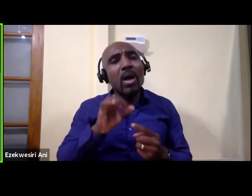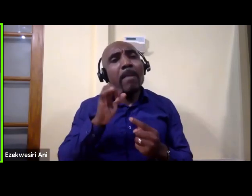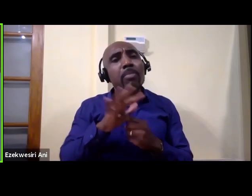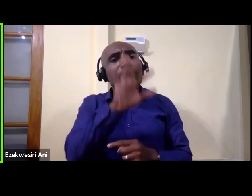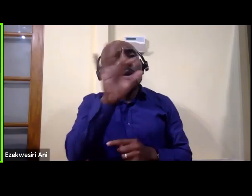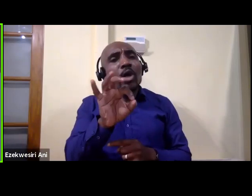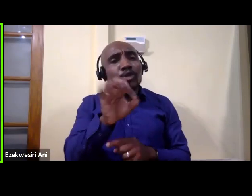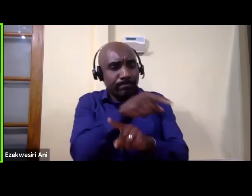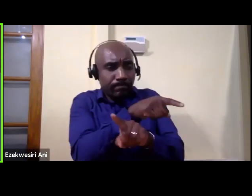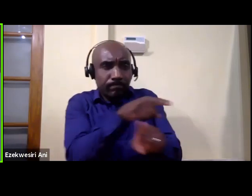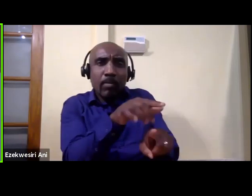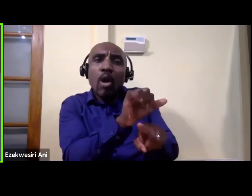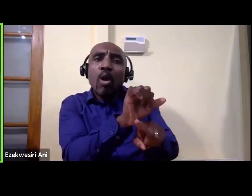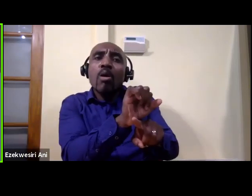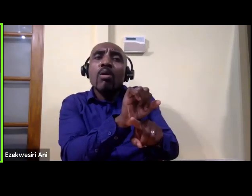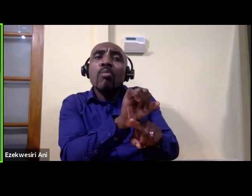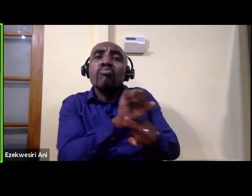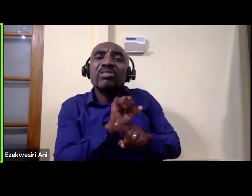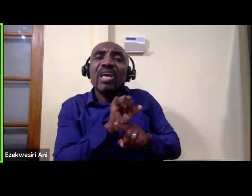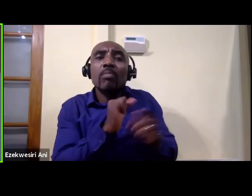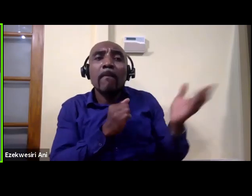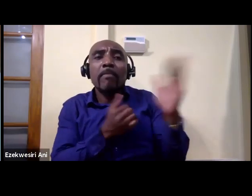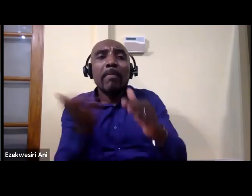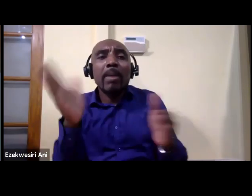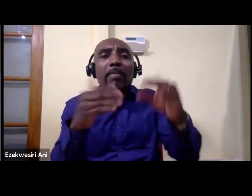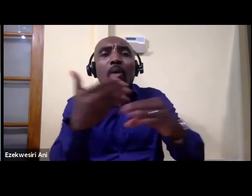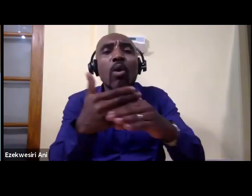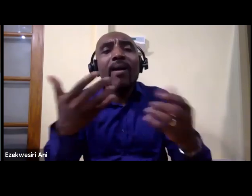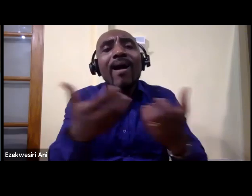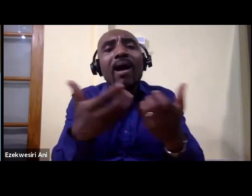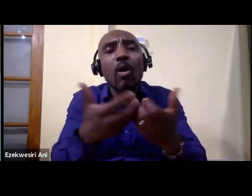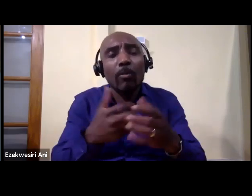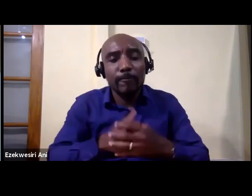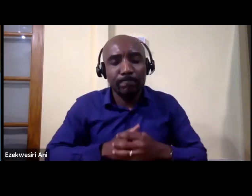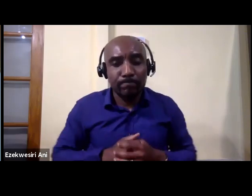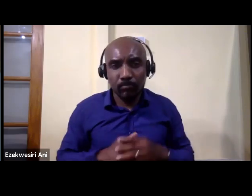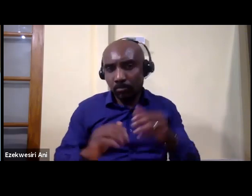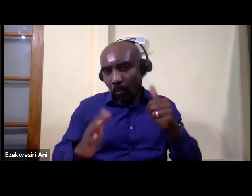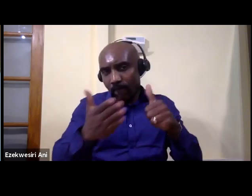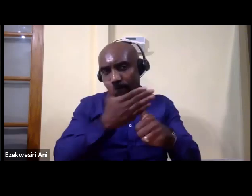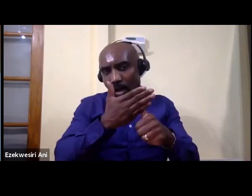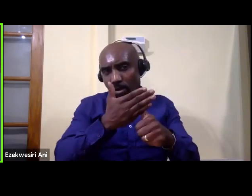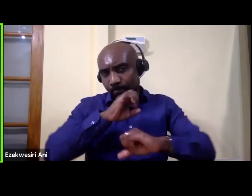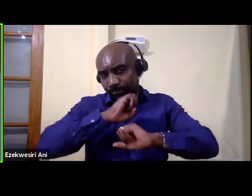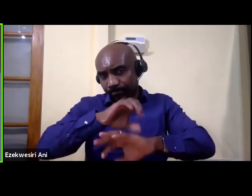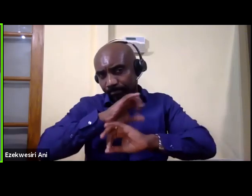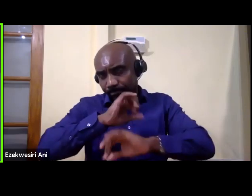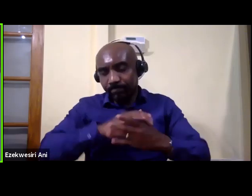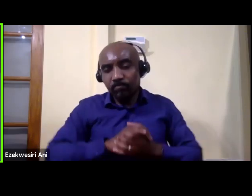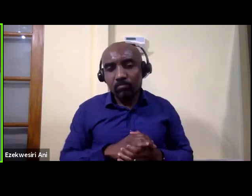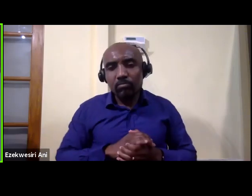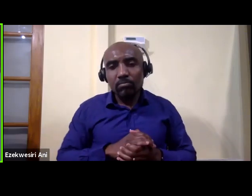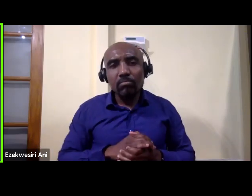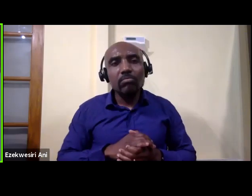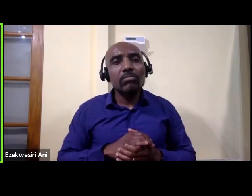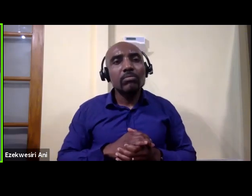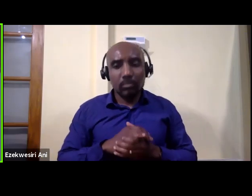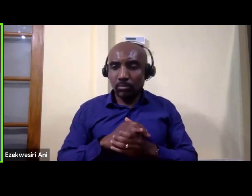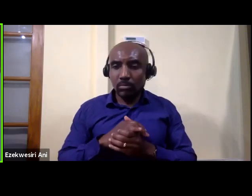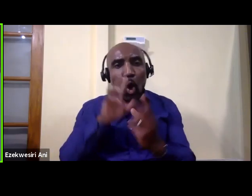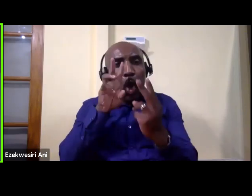people once they go back to work? And the first thing to say is that we need very effective contact tracing, testing